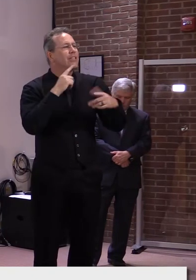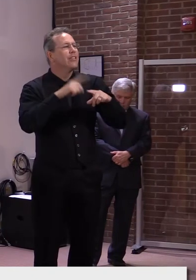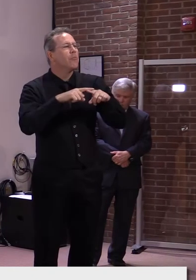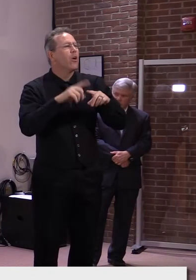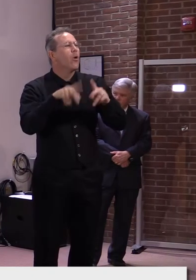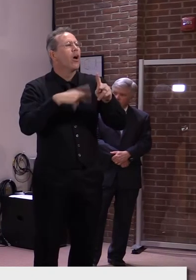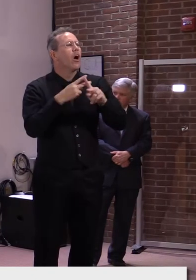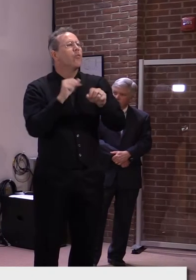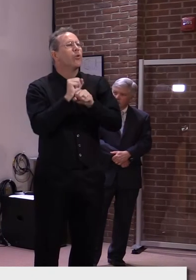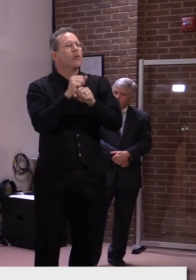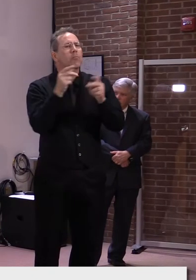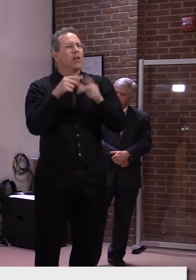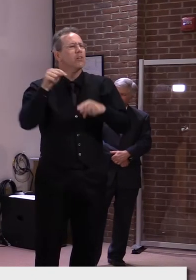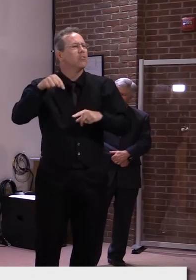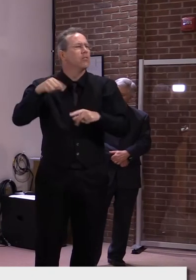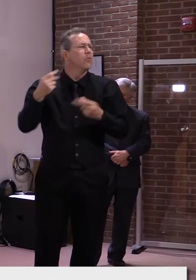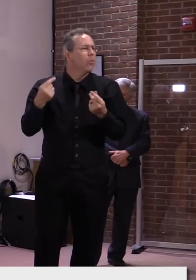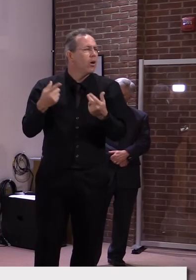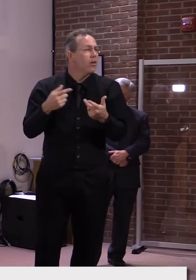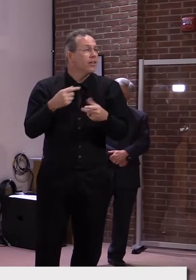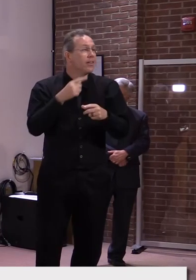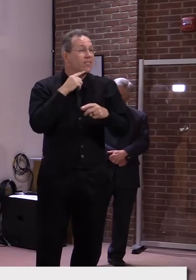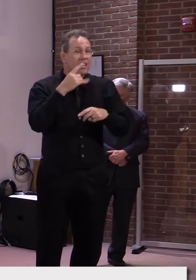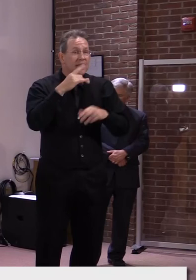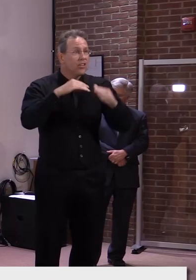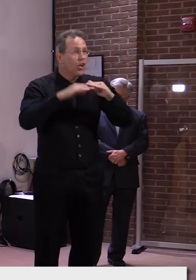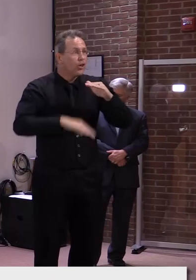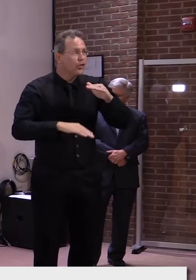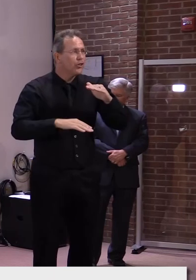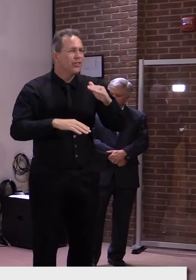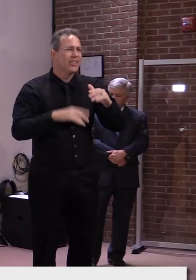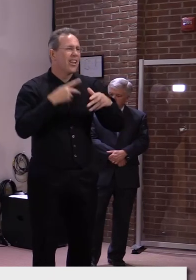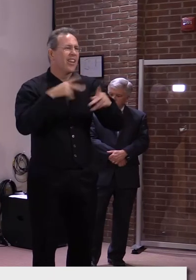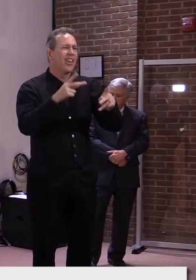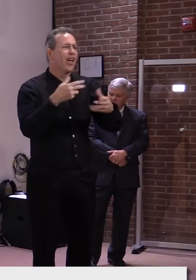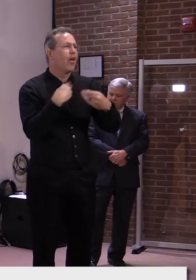someone under 18 in a certain work condition. So